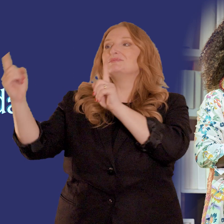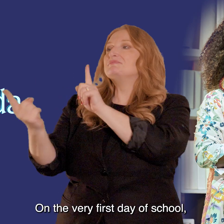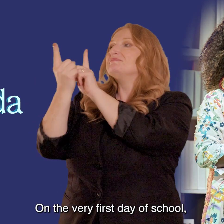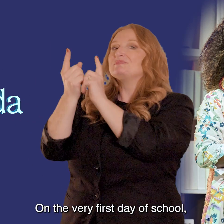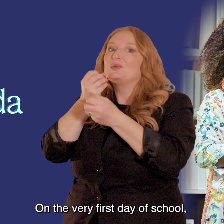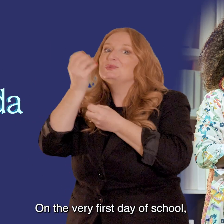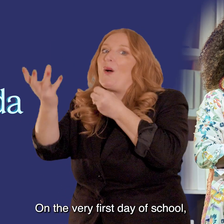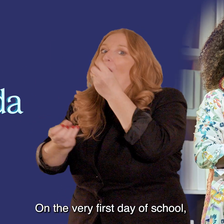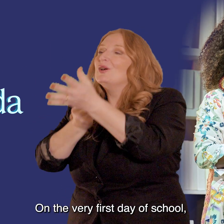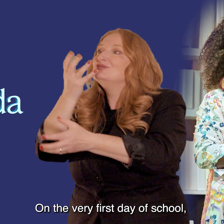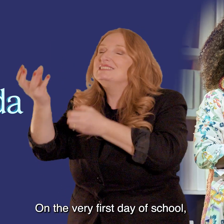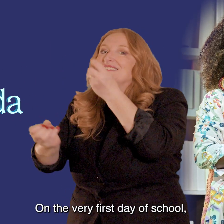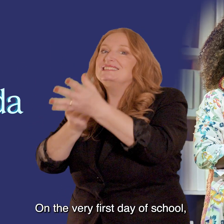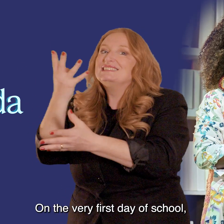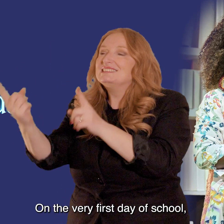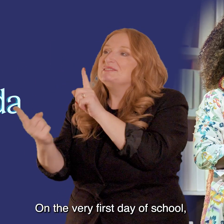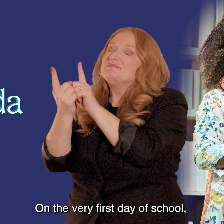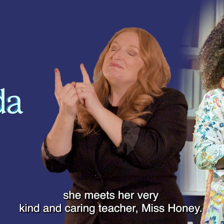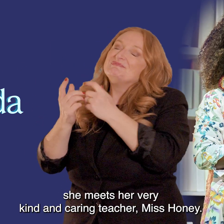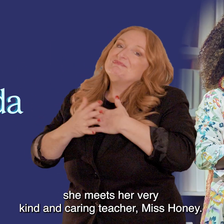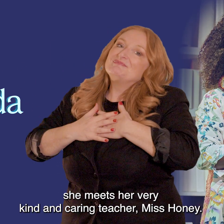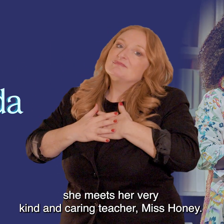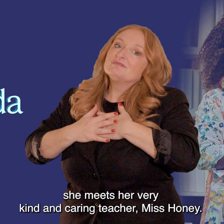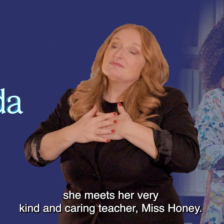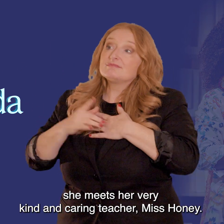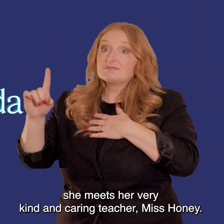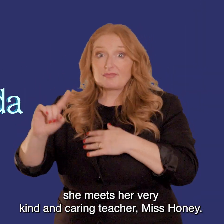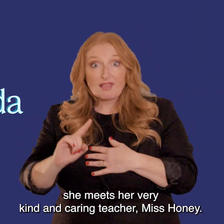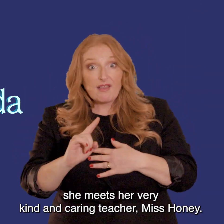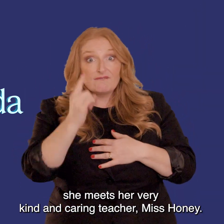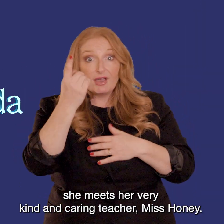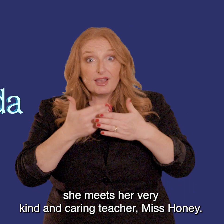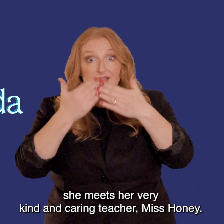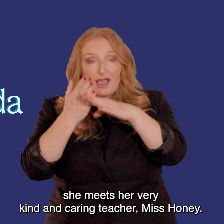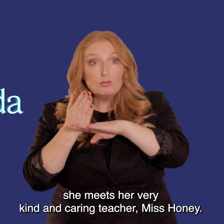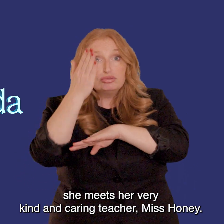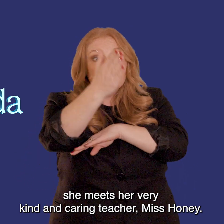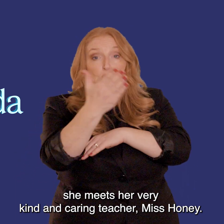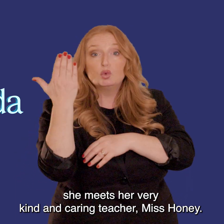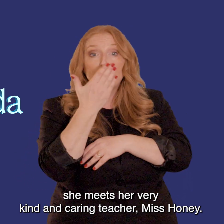On the very first day of school, she meets her very kind and caring teacher, Miss Honey.